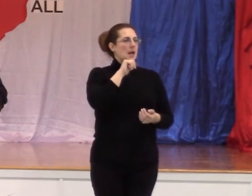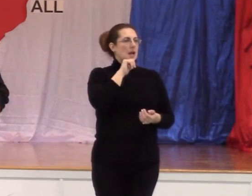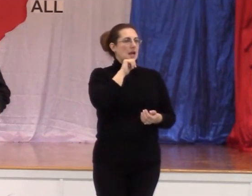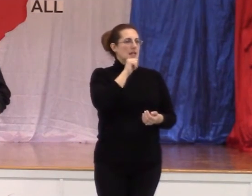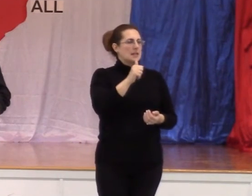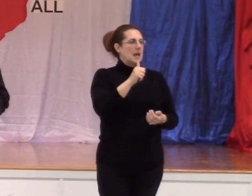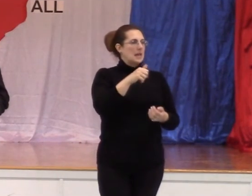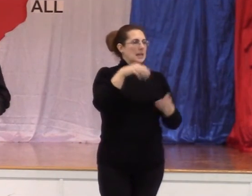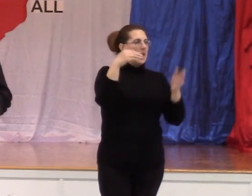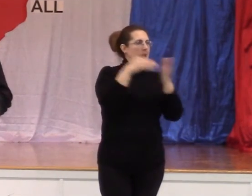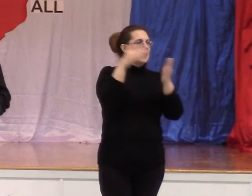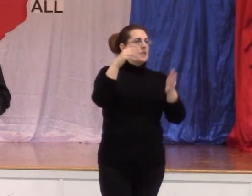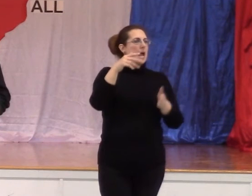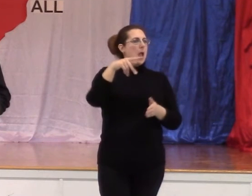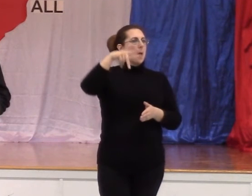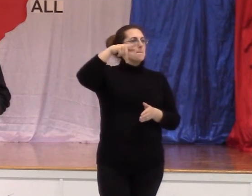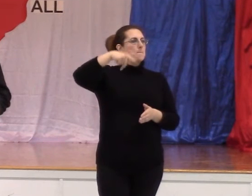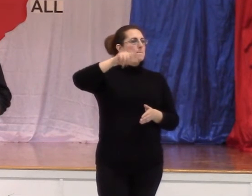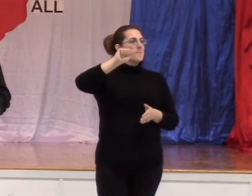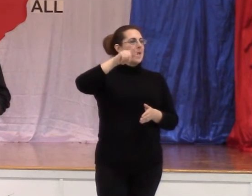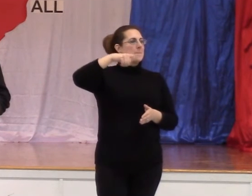anti-papist.